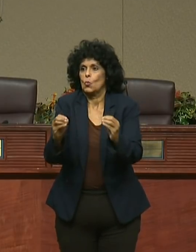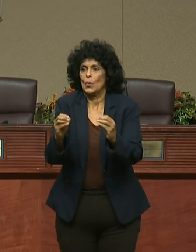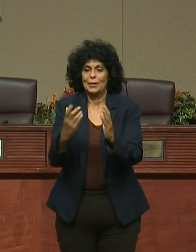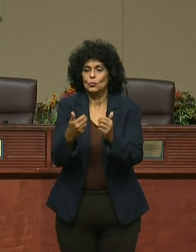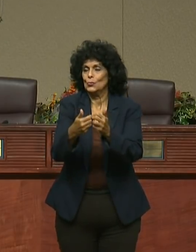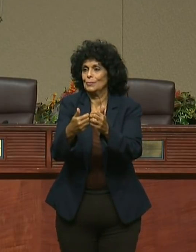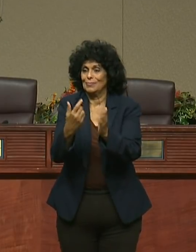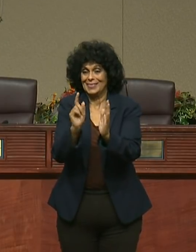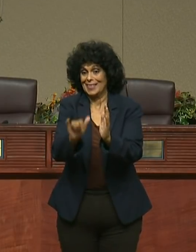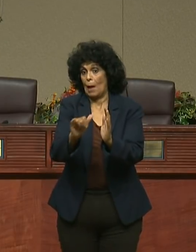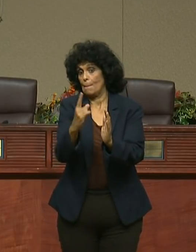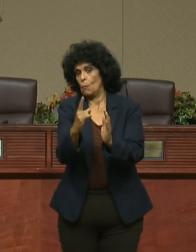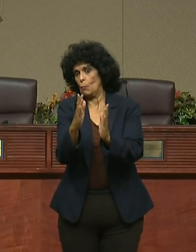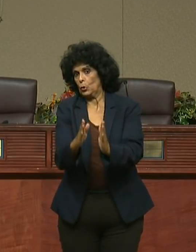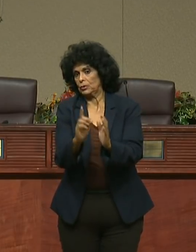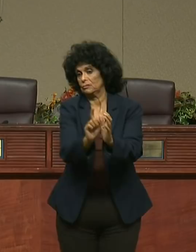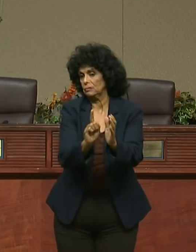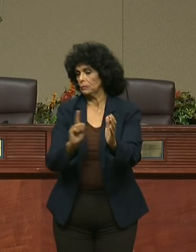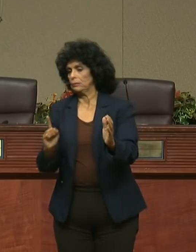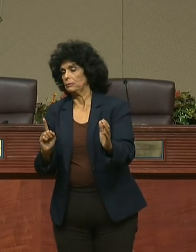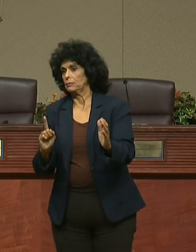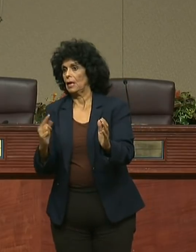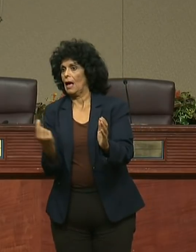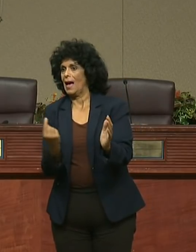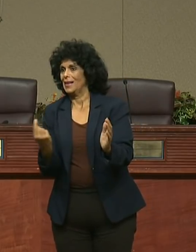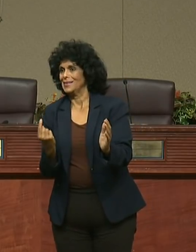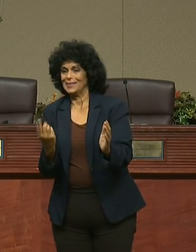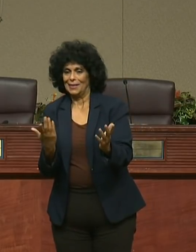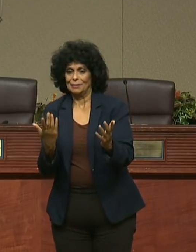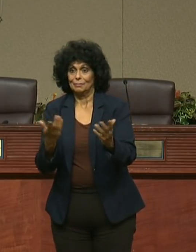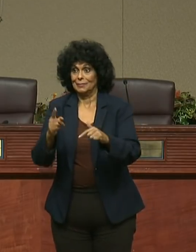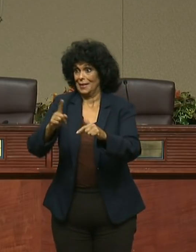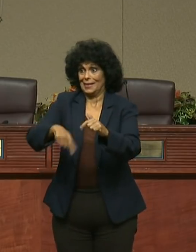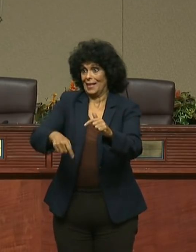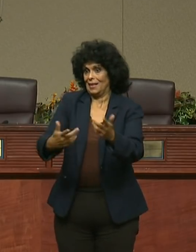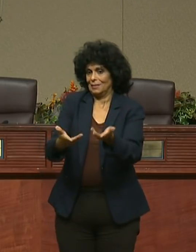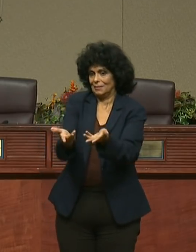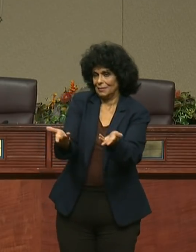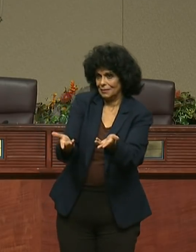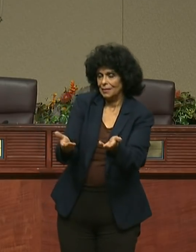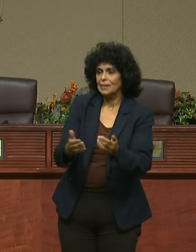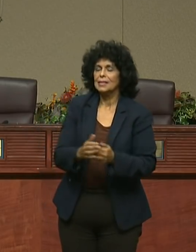within the confinements of the facility itself. So that's a conversation that